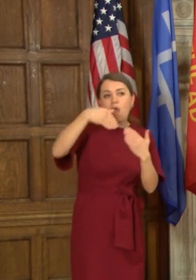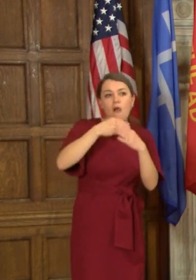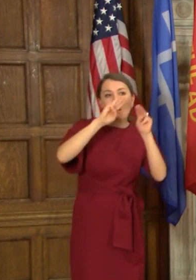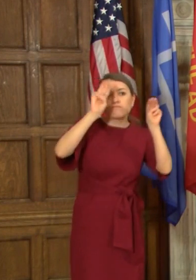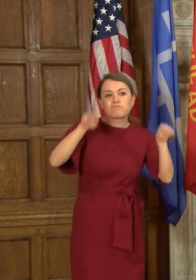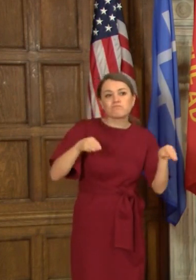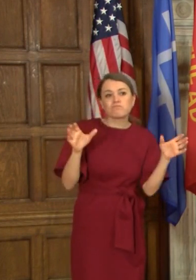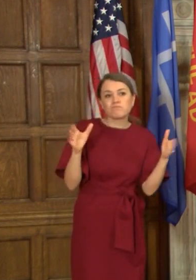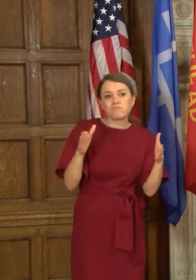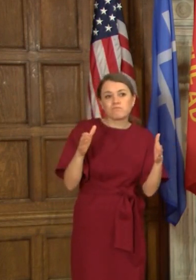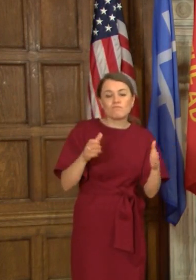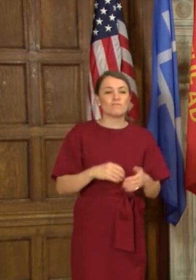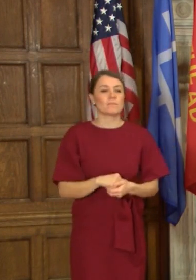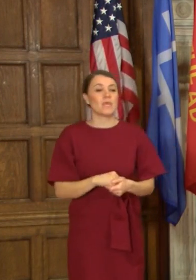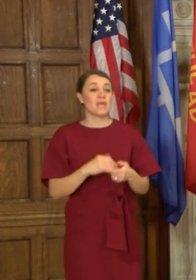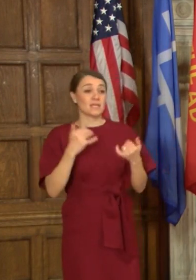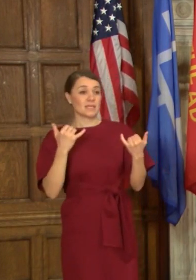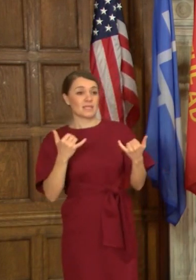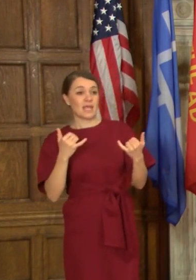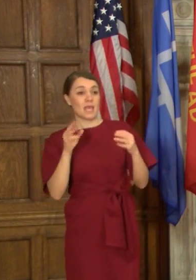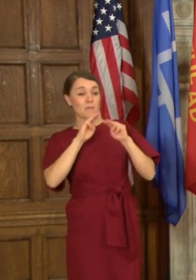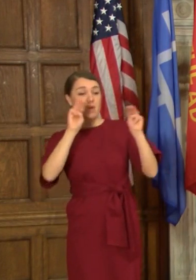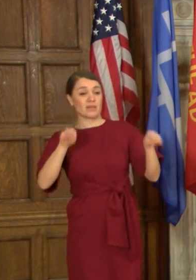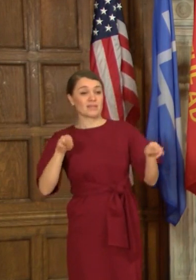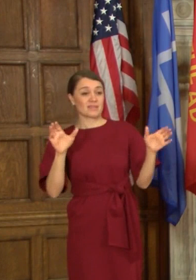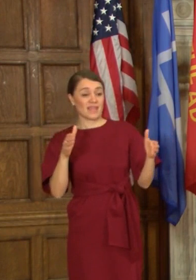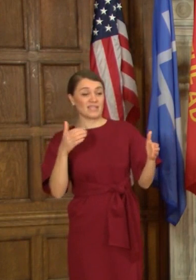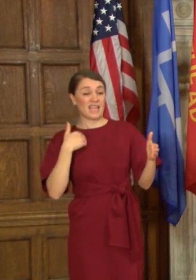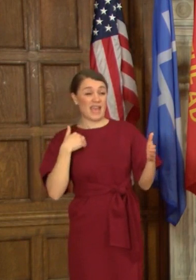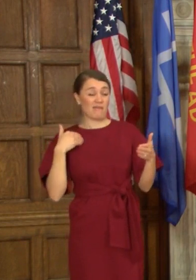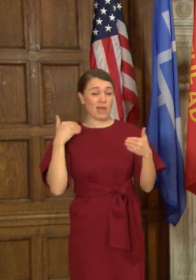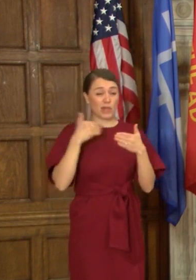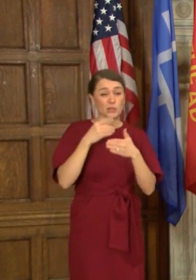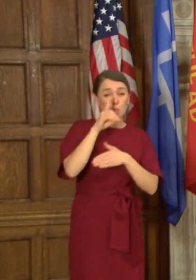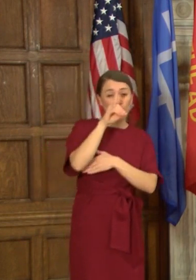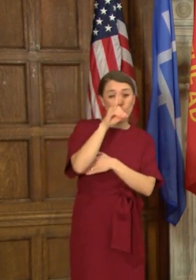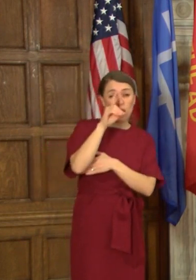Montanans. As of today, Montanans have administered nearly